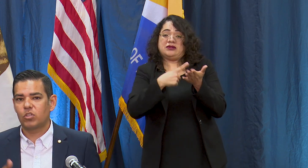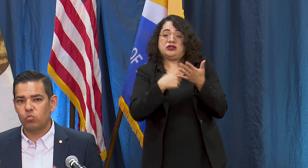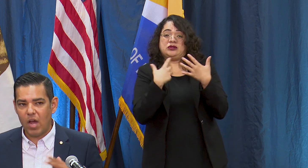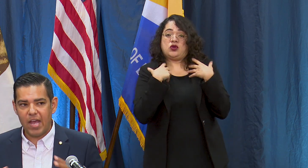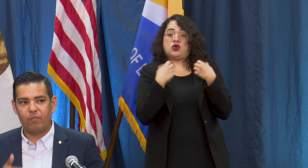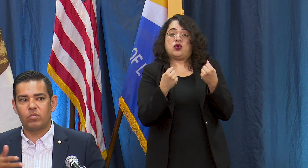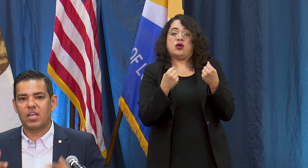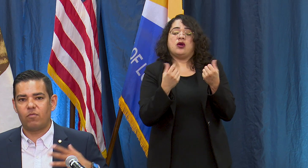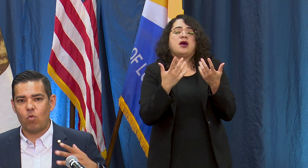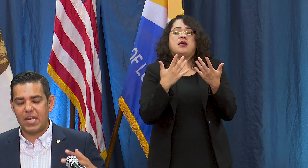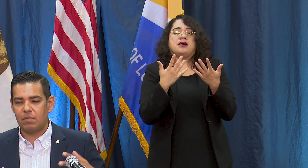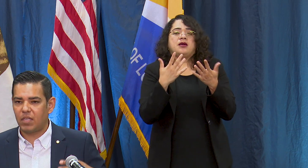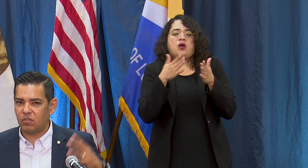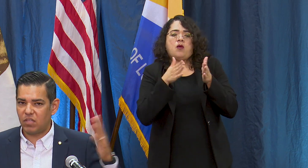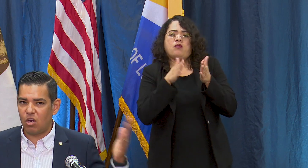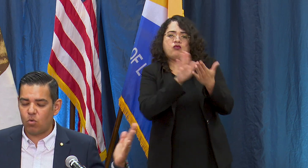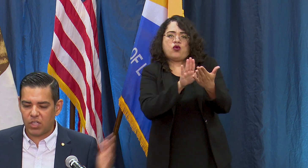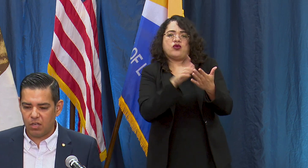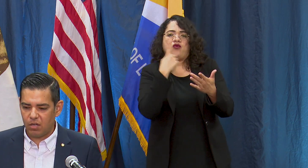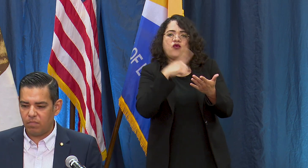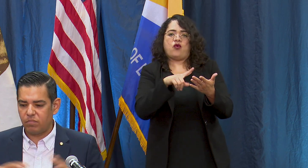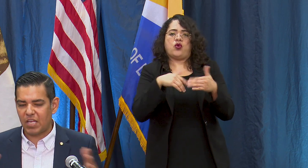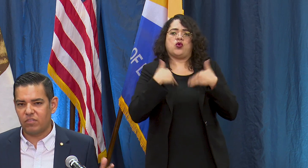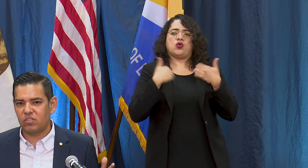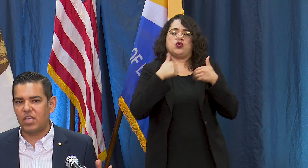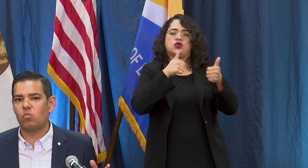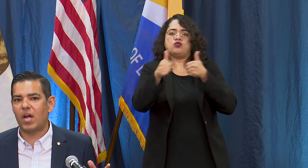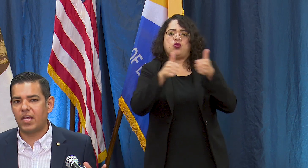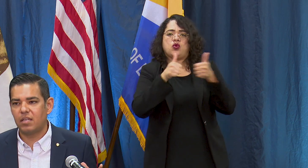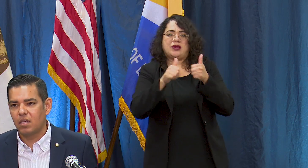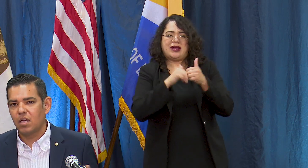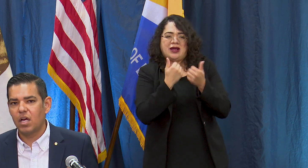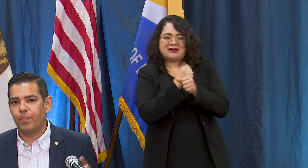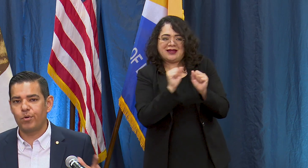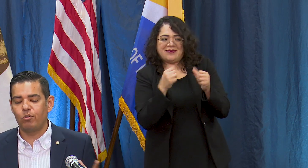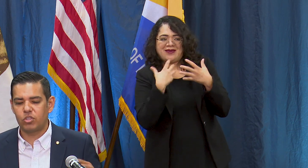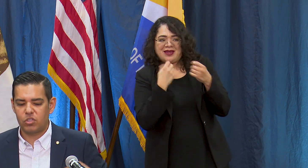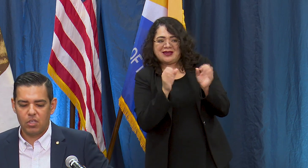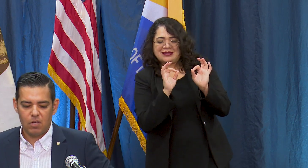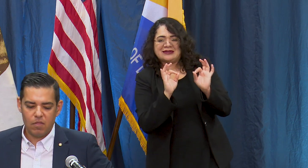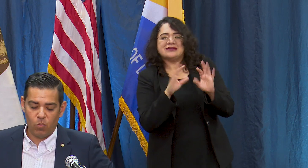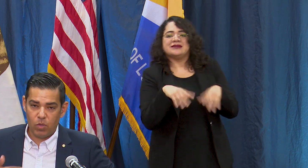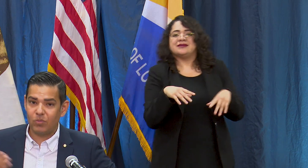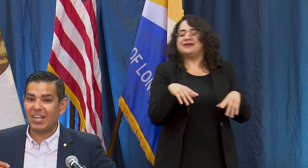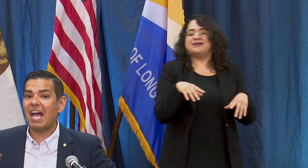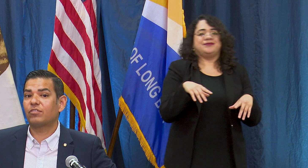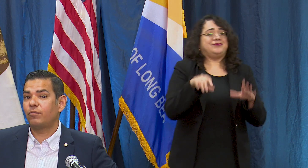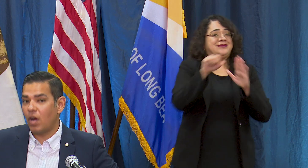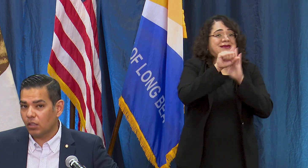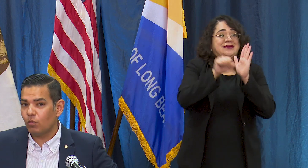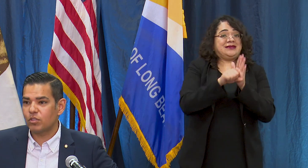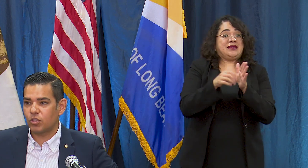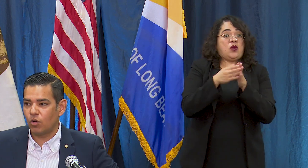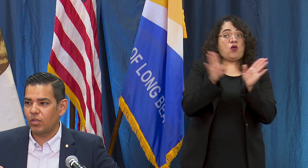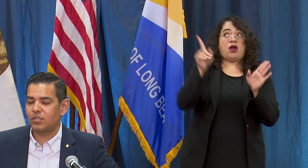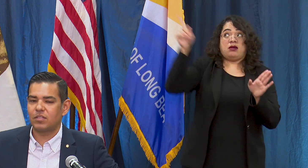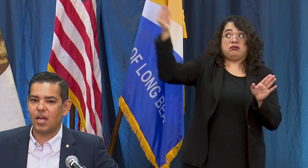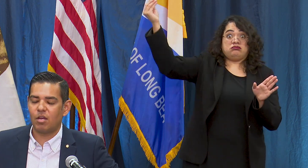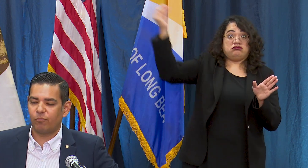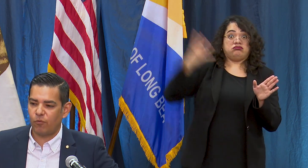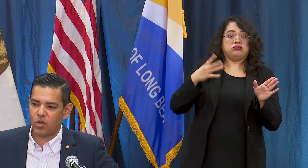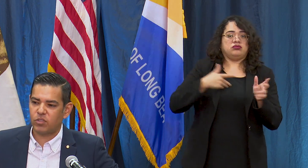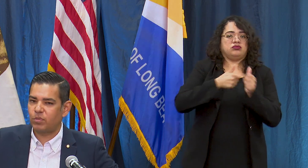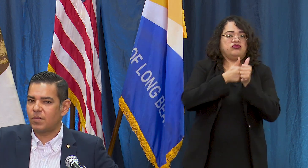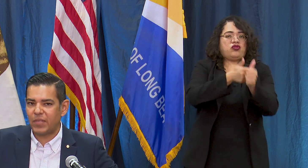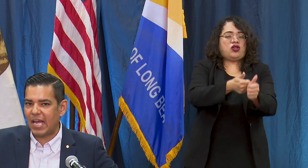summer, which is why everyone's kind of waiting because they are working on a kind of a statewide approach that we would then have to follow. And so it's